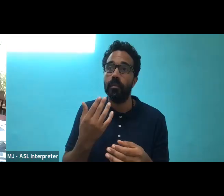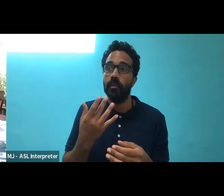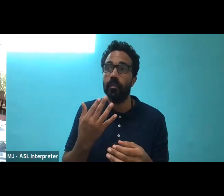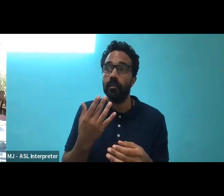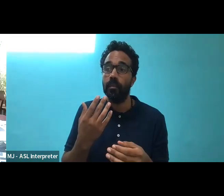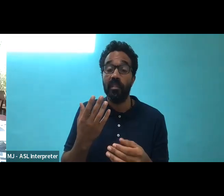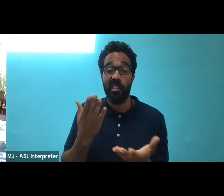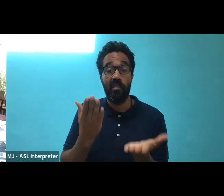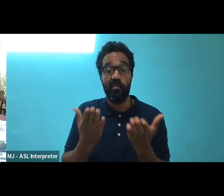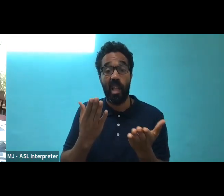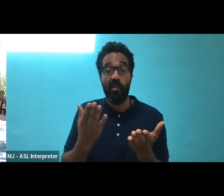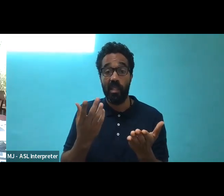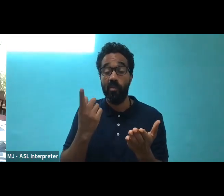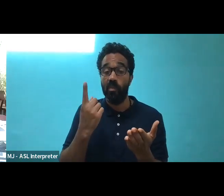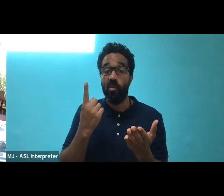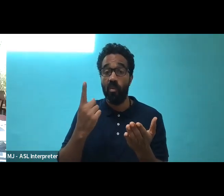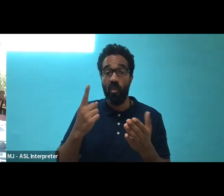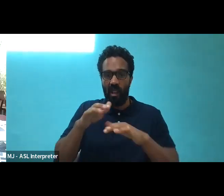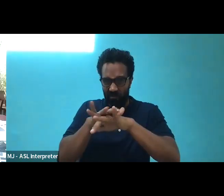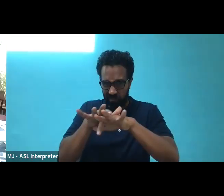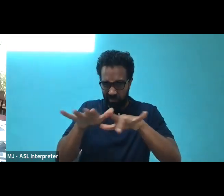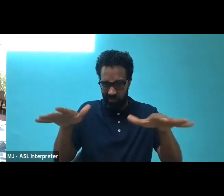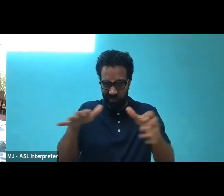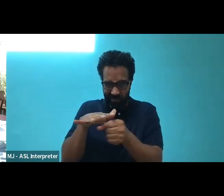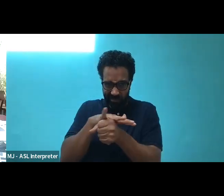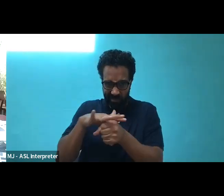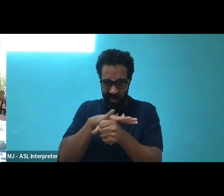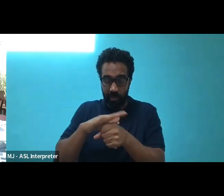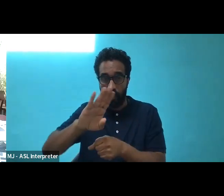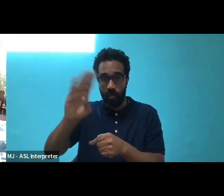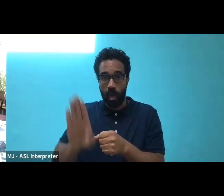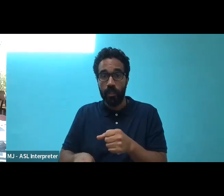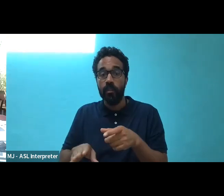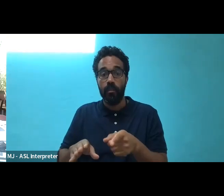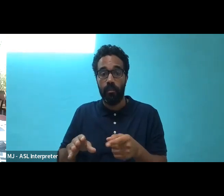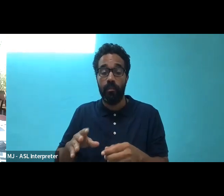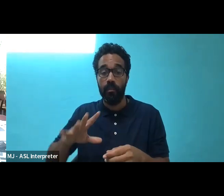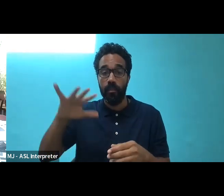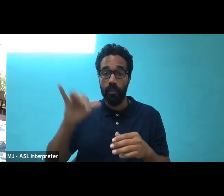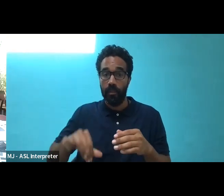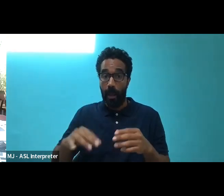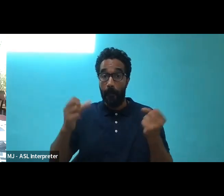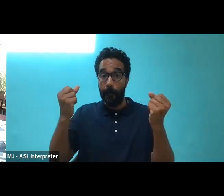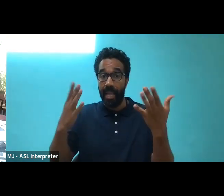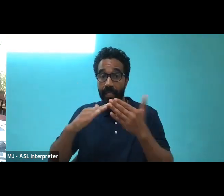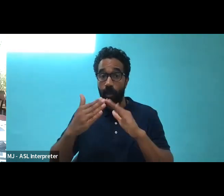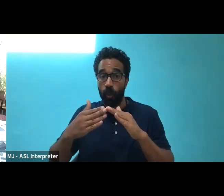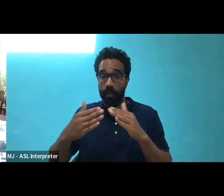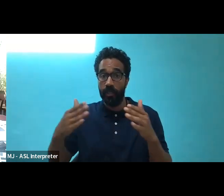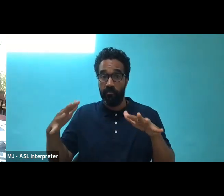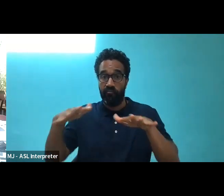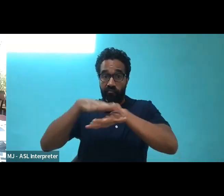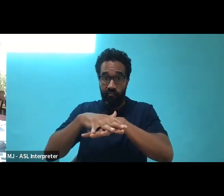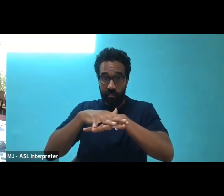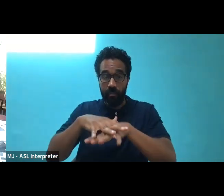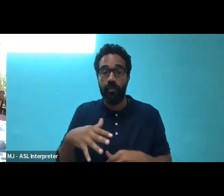diverse neighborhood in the city of Boston, Fields Corner, which is an intersection for many different communities, Old Line